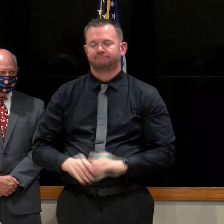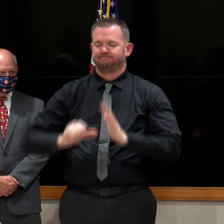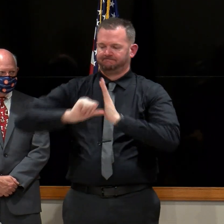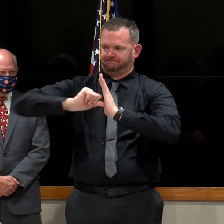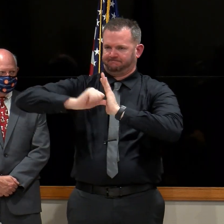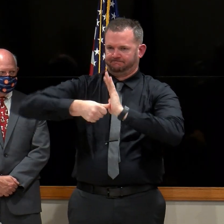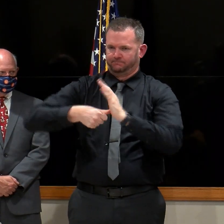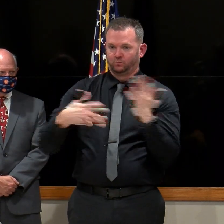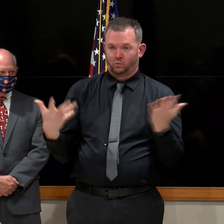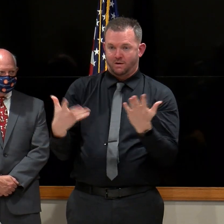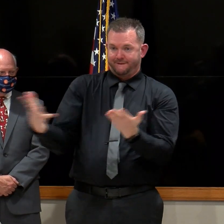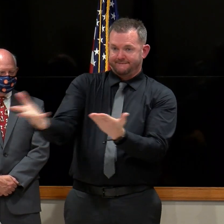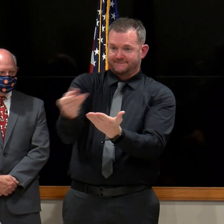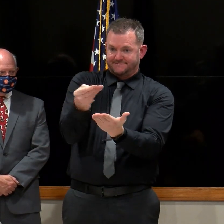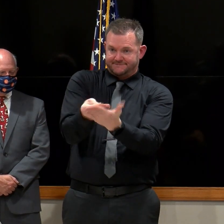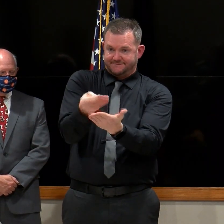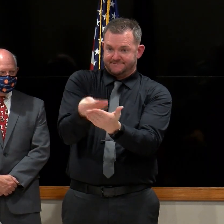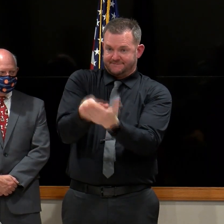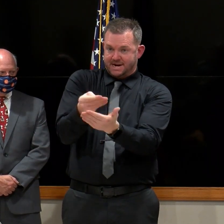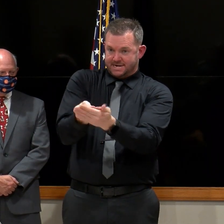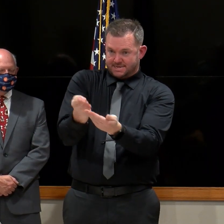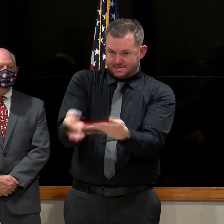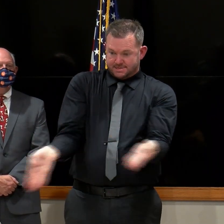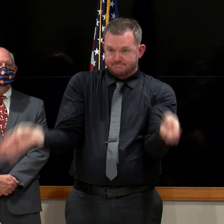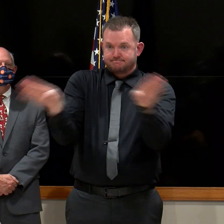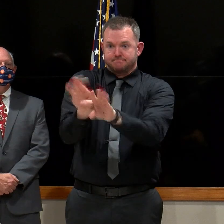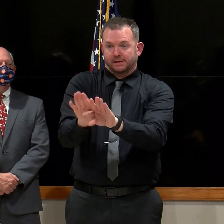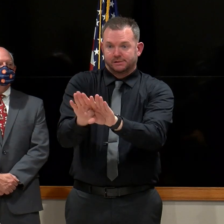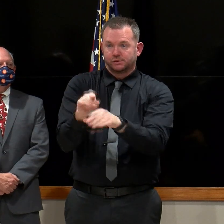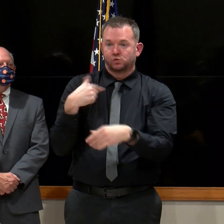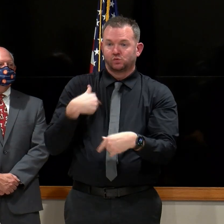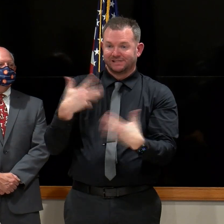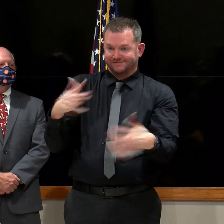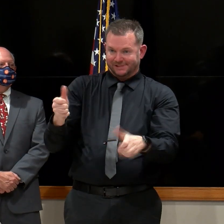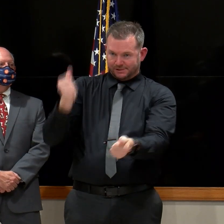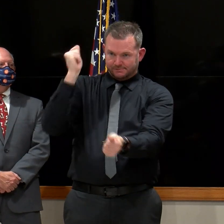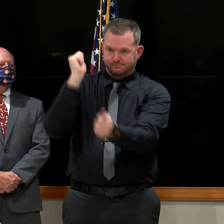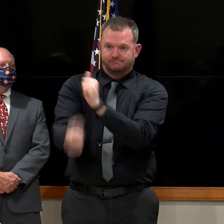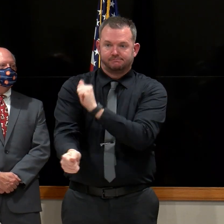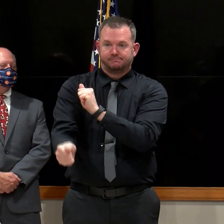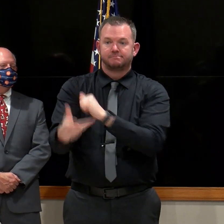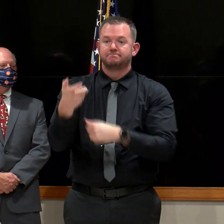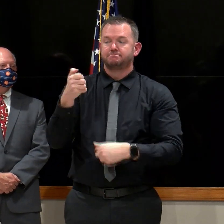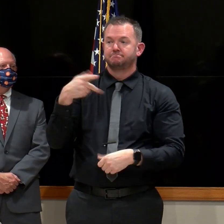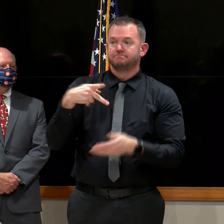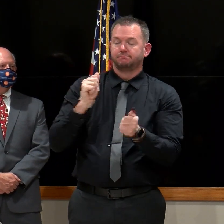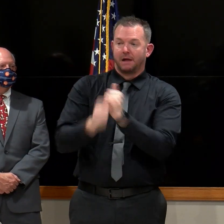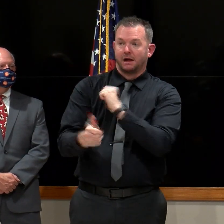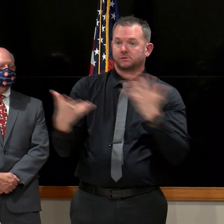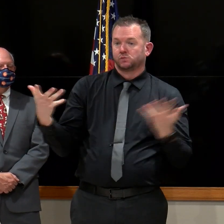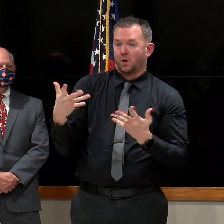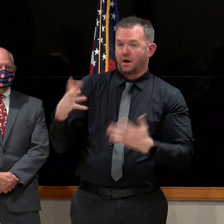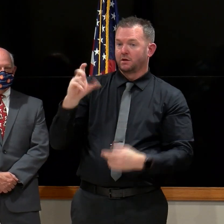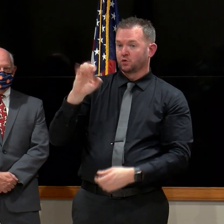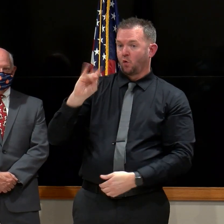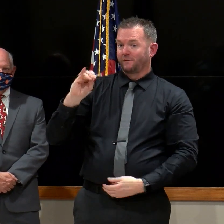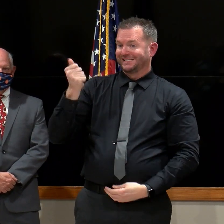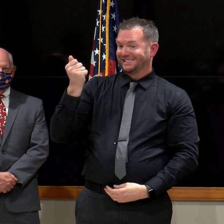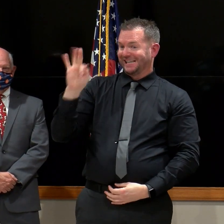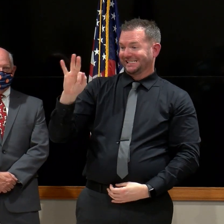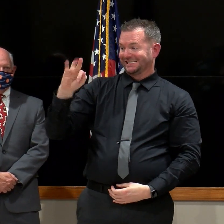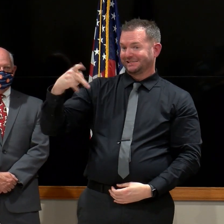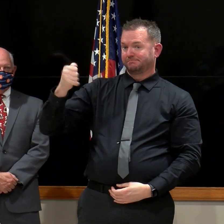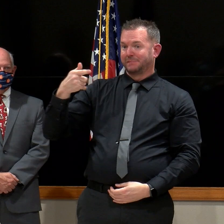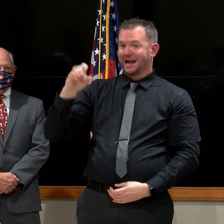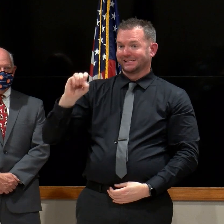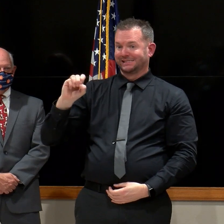complete. We have passed a COVID package for $900 billion that will send money,